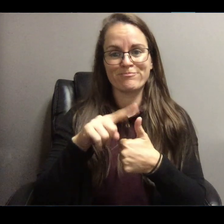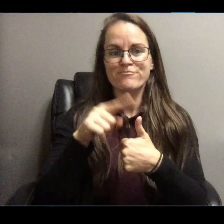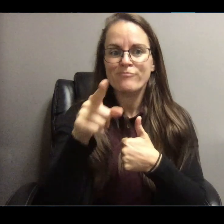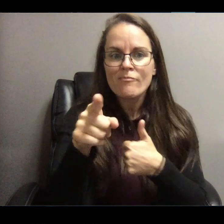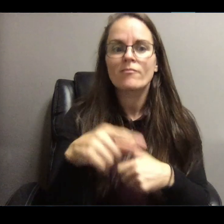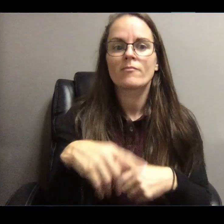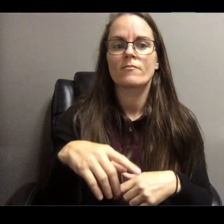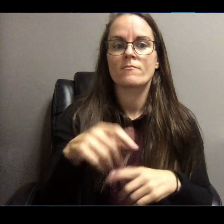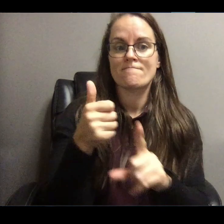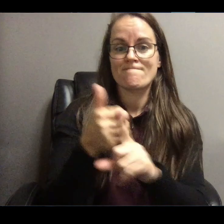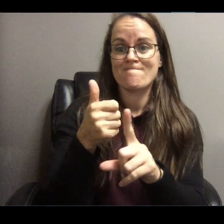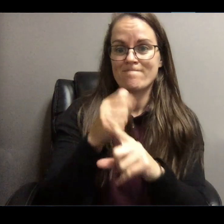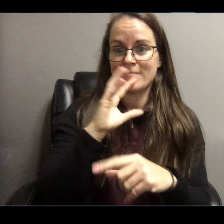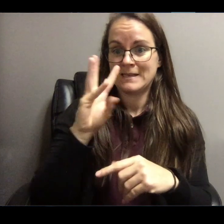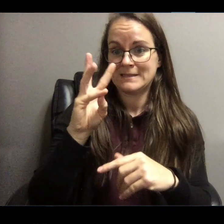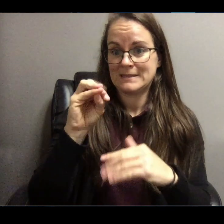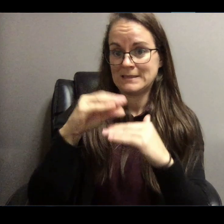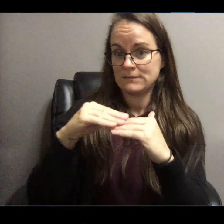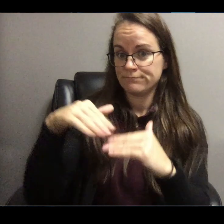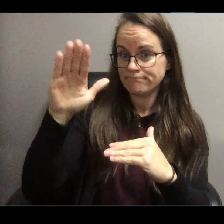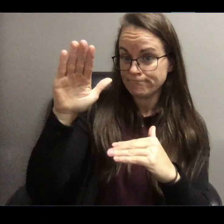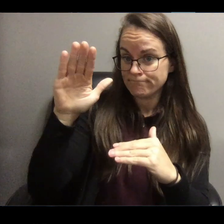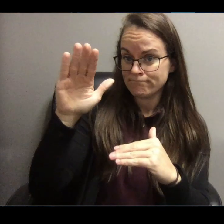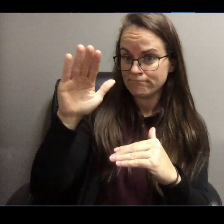First of all, you must be age 60 or older.